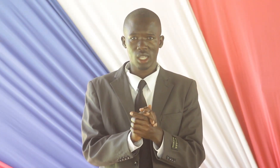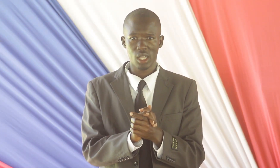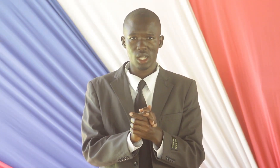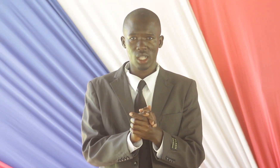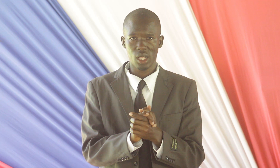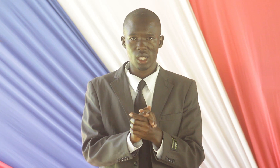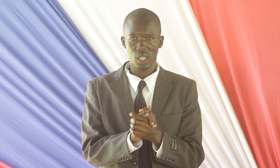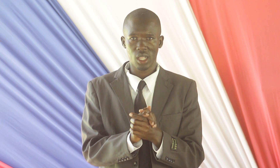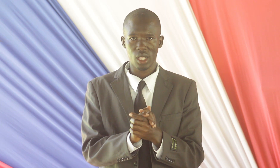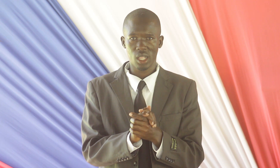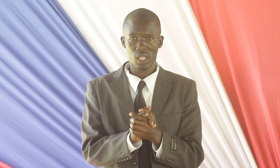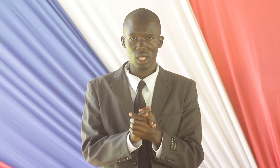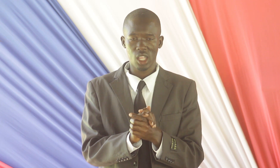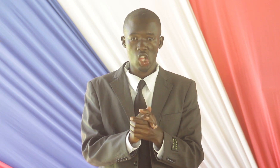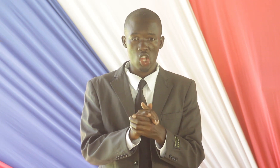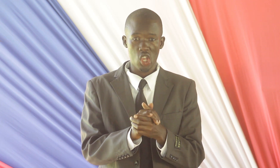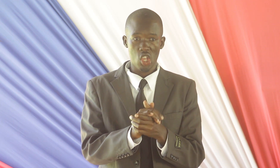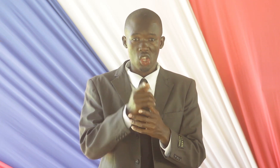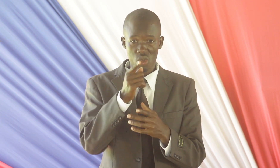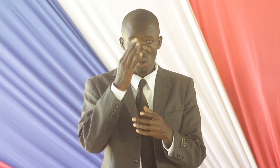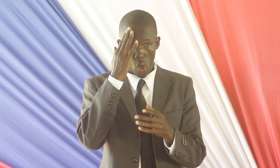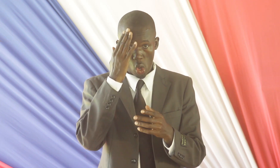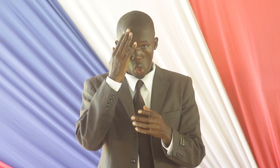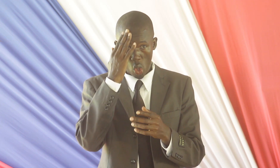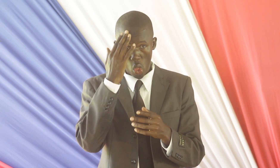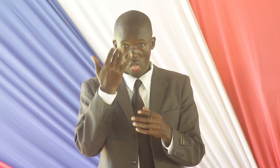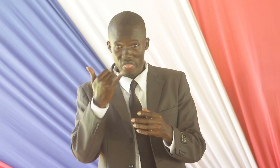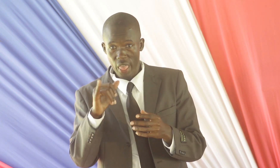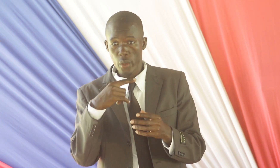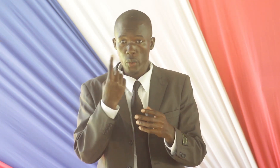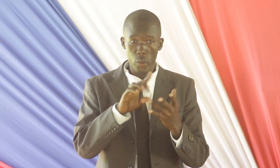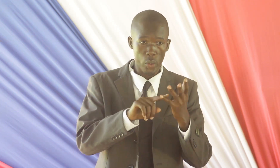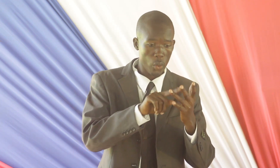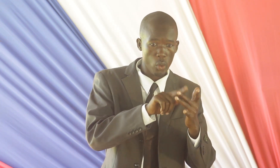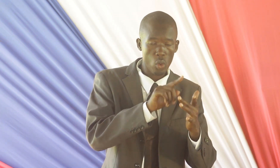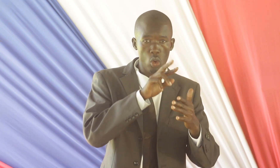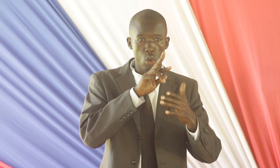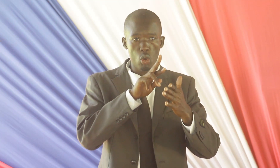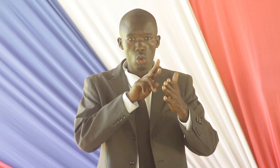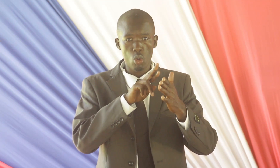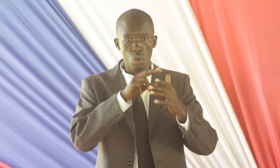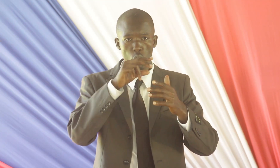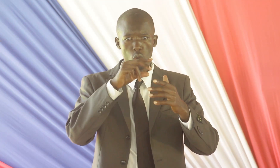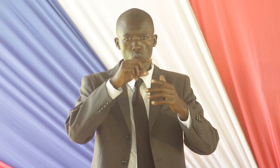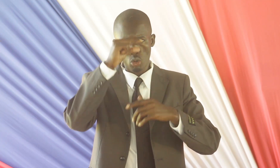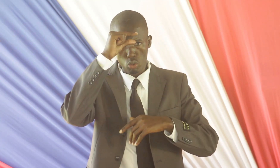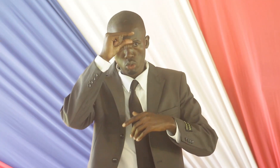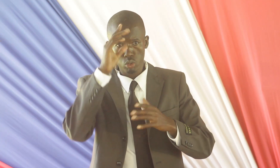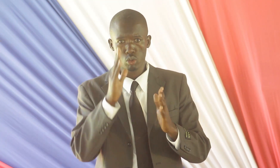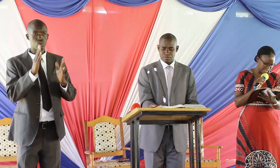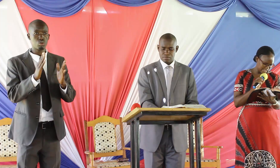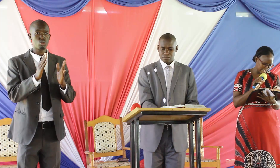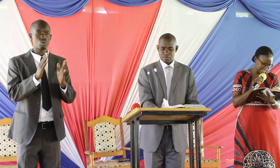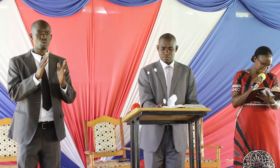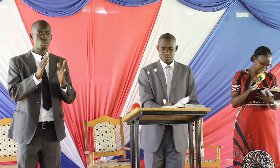but you know that they who are accounted to rule over the Gentiles exercise lordship over them,